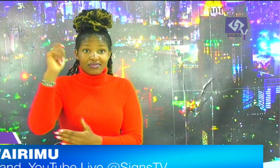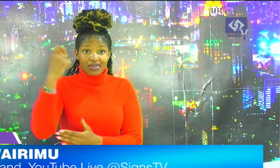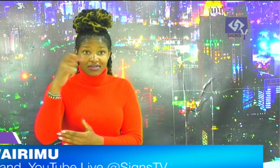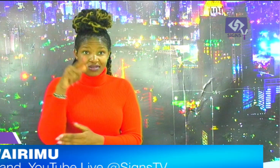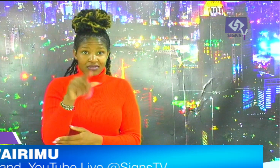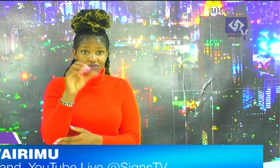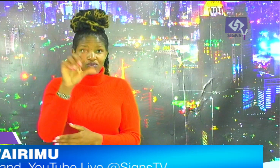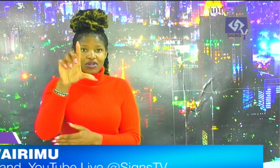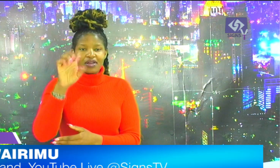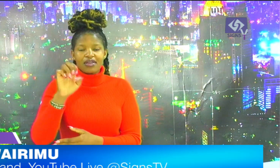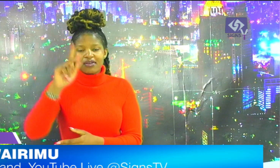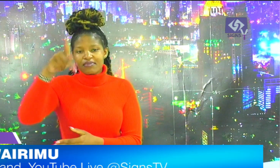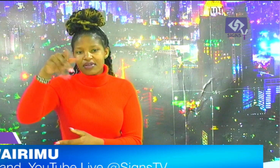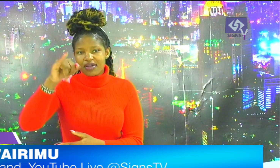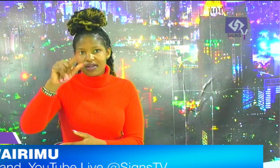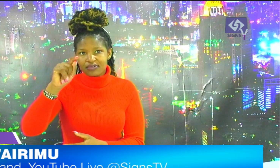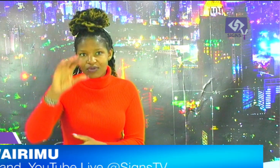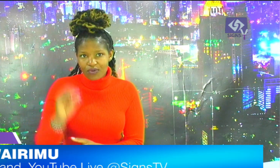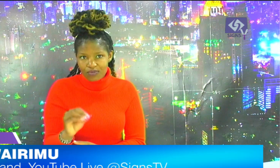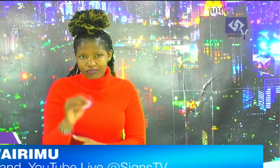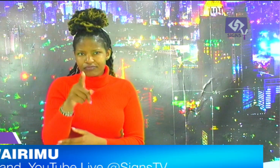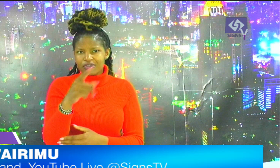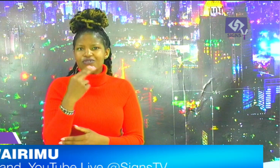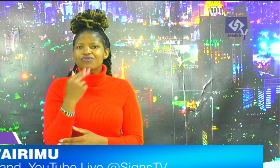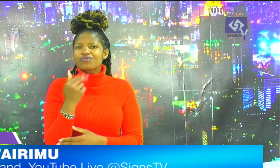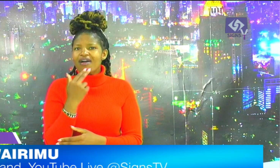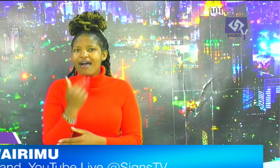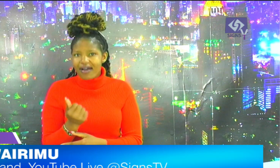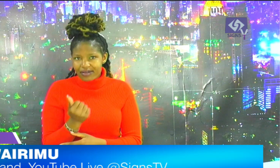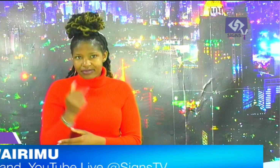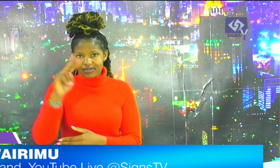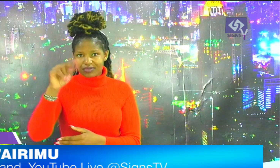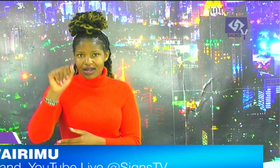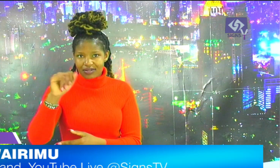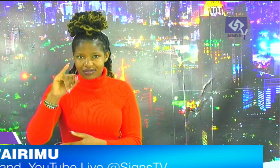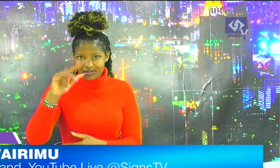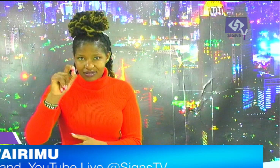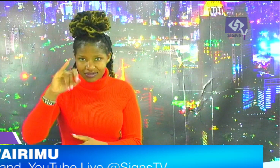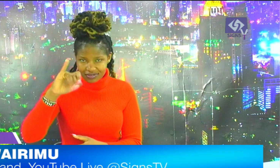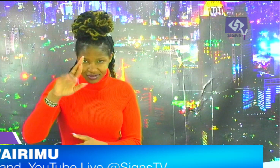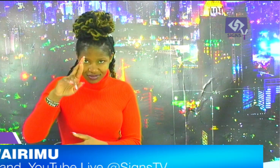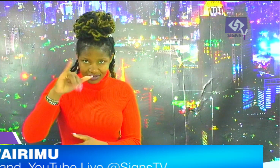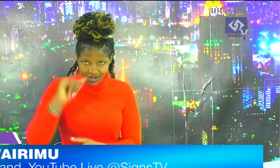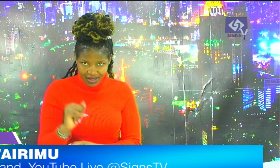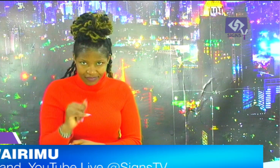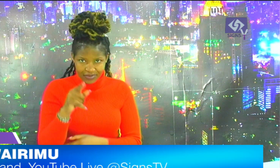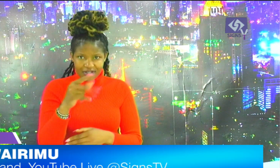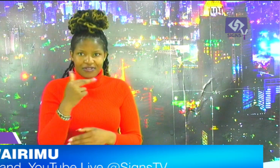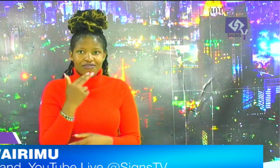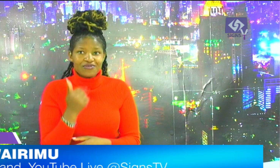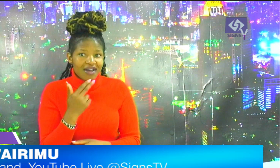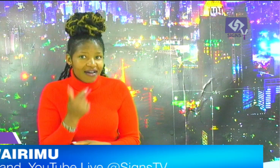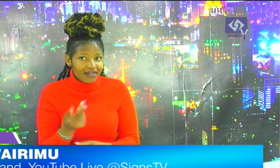This follows rumors that were circulating on social media that the company's manager has been summoned to discuss